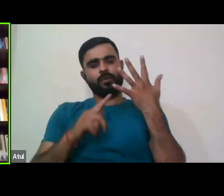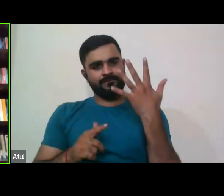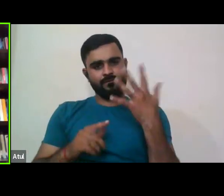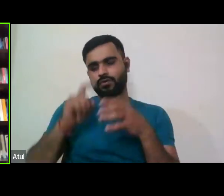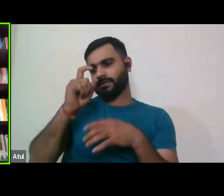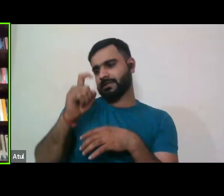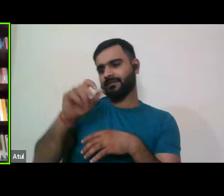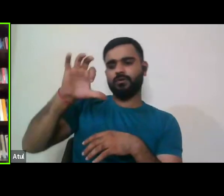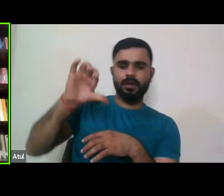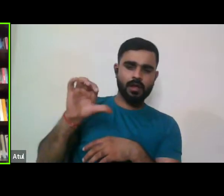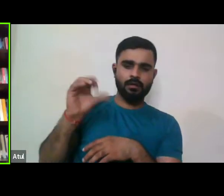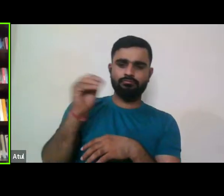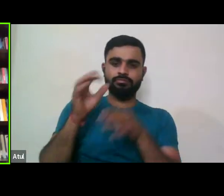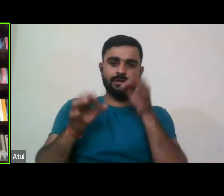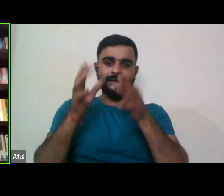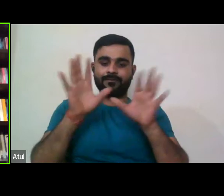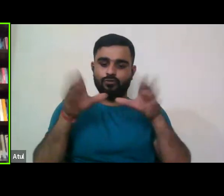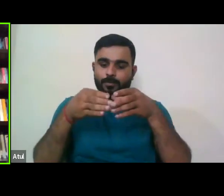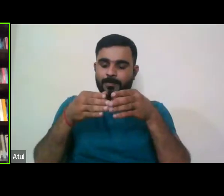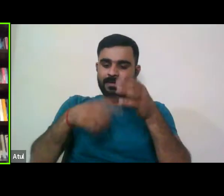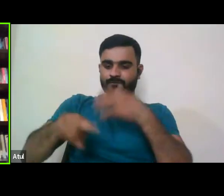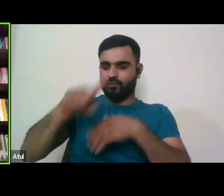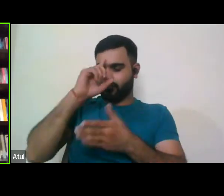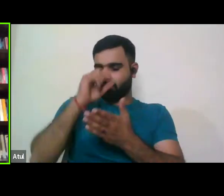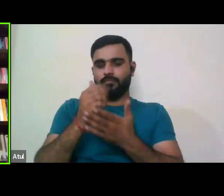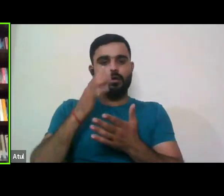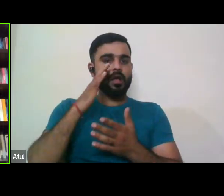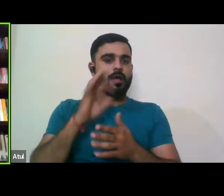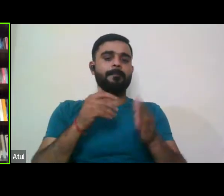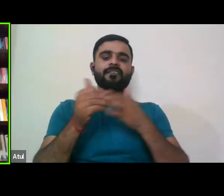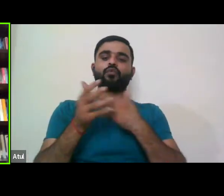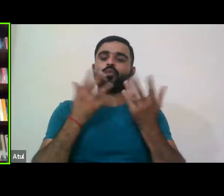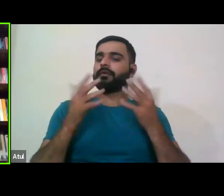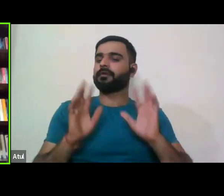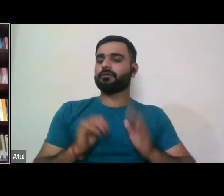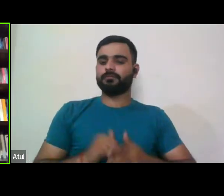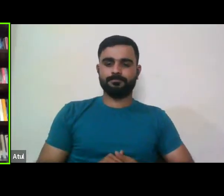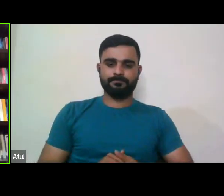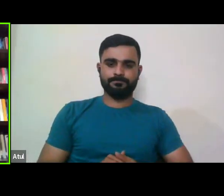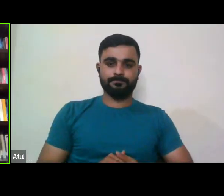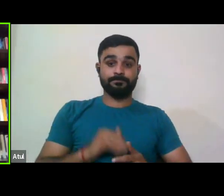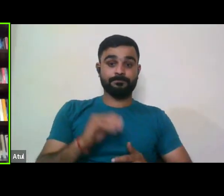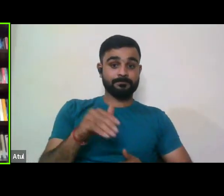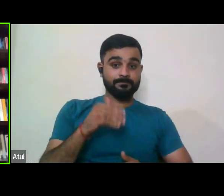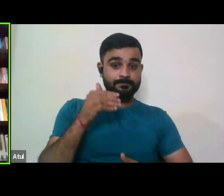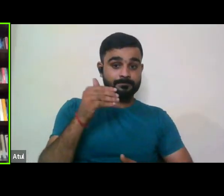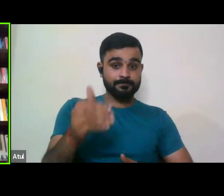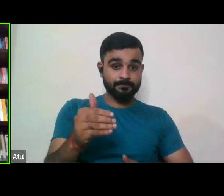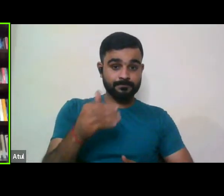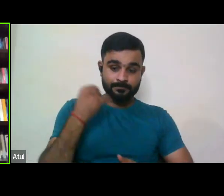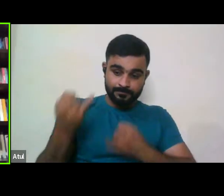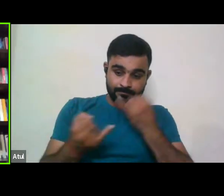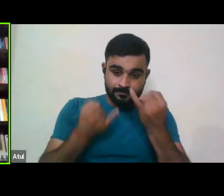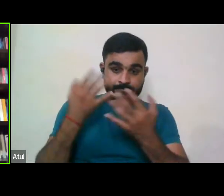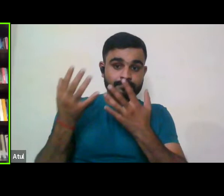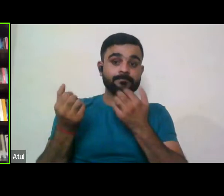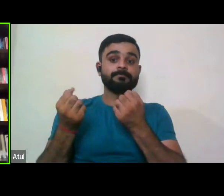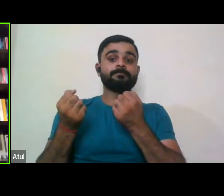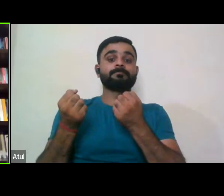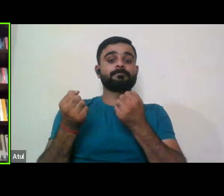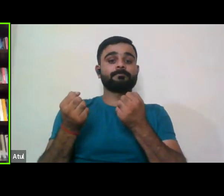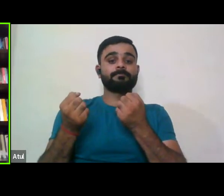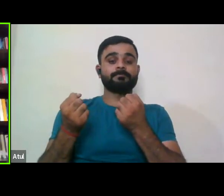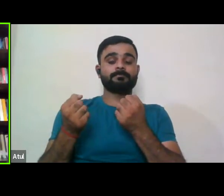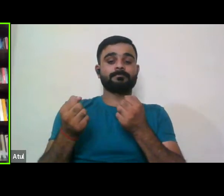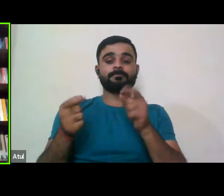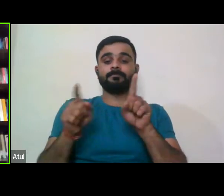7 or 9 judges on the bench. So how does it really matter? Except we find that